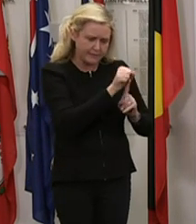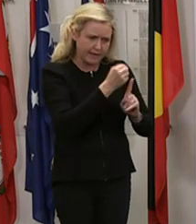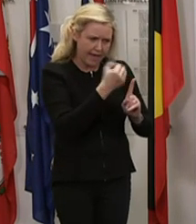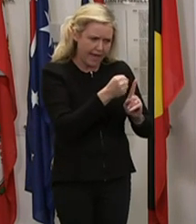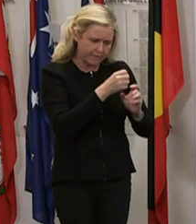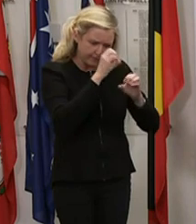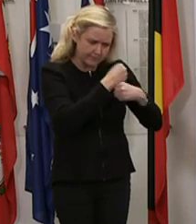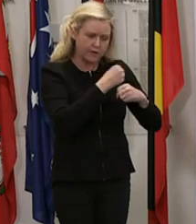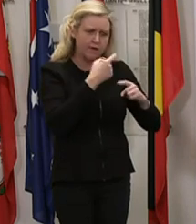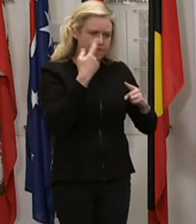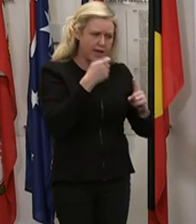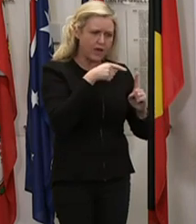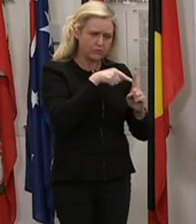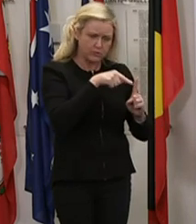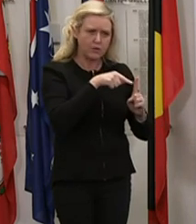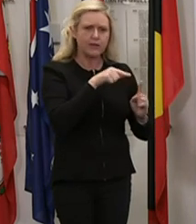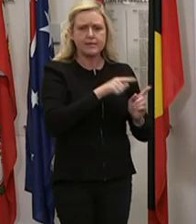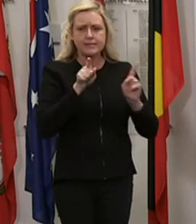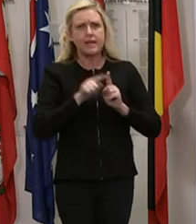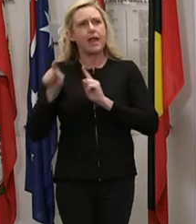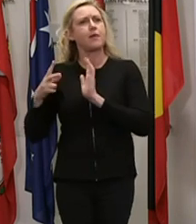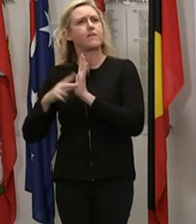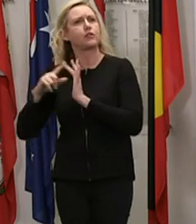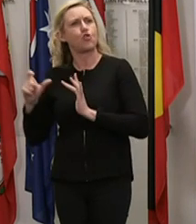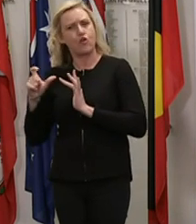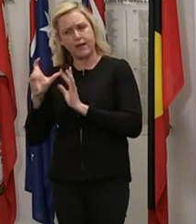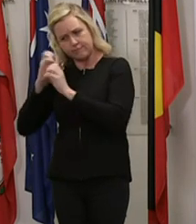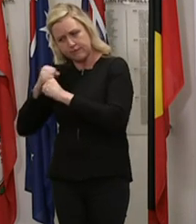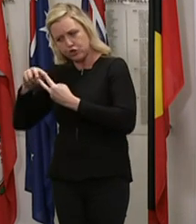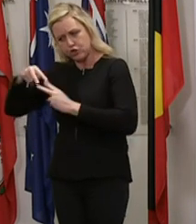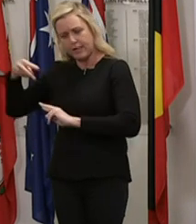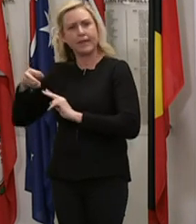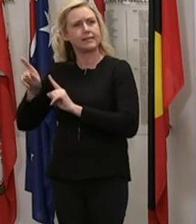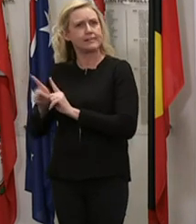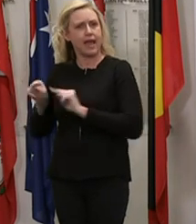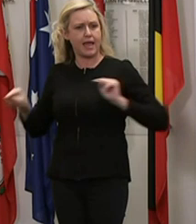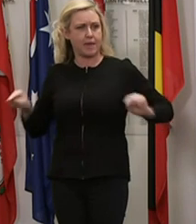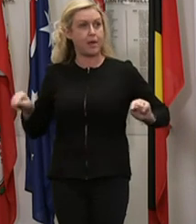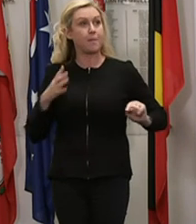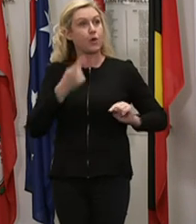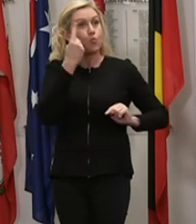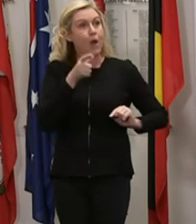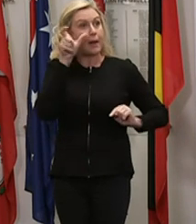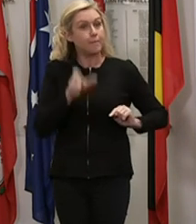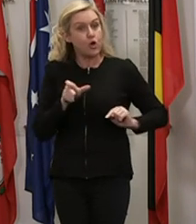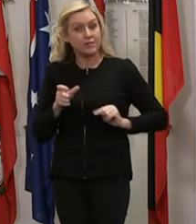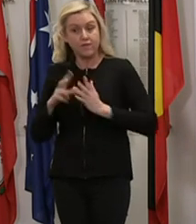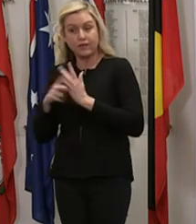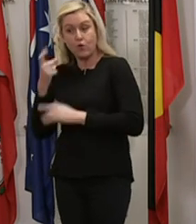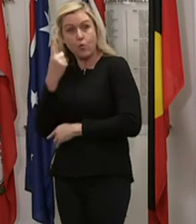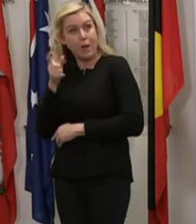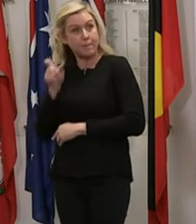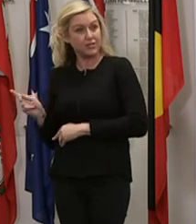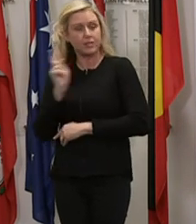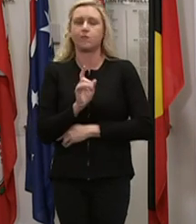don't think they're all from the one person. What they represent is that the virus is similar, and we believe that there were different sources